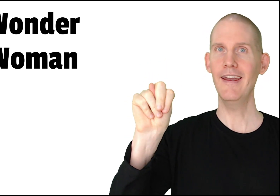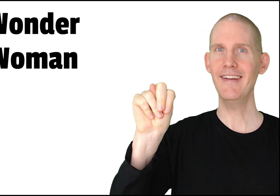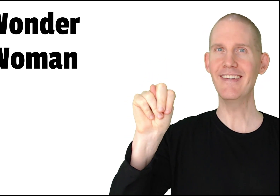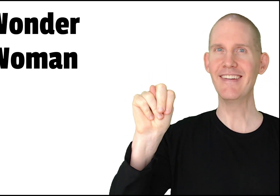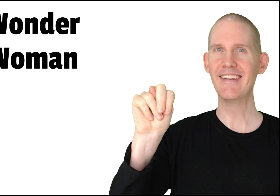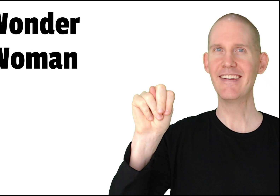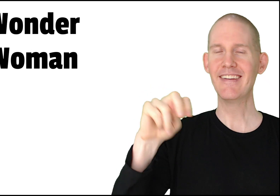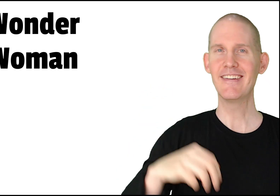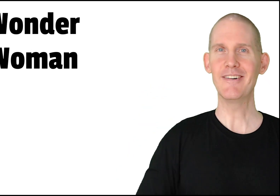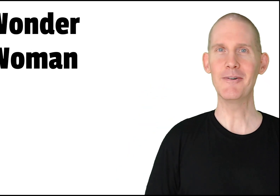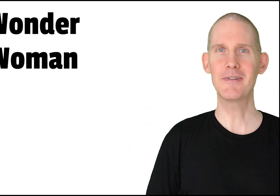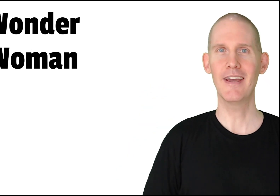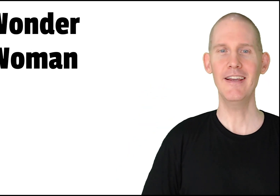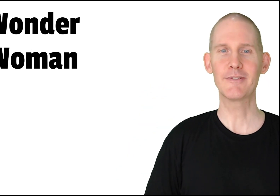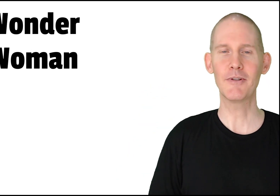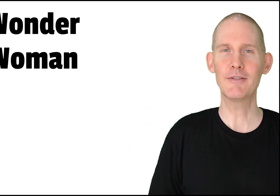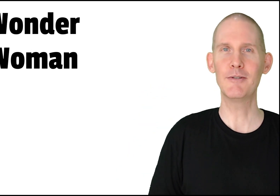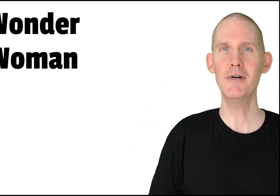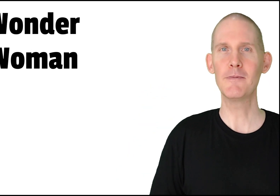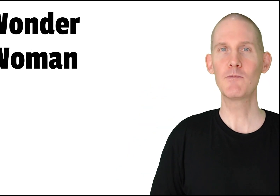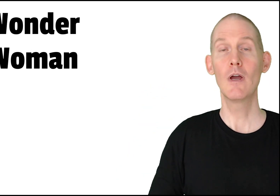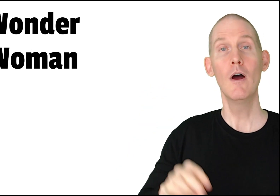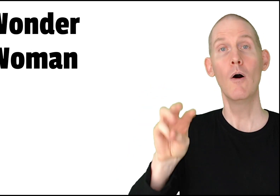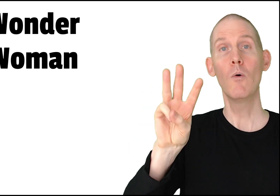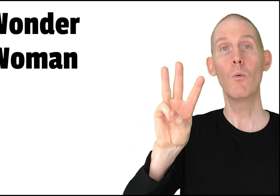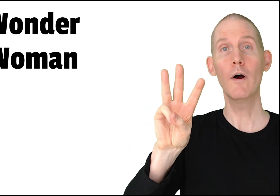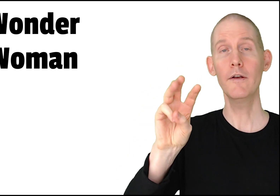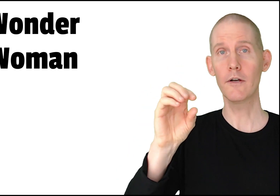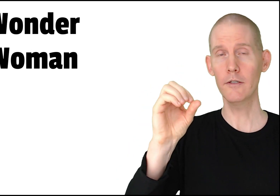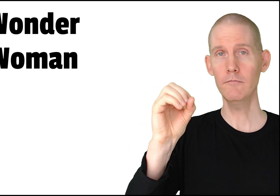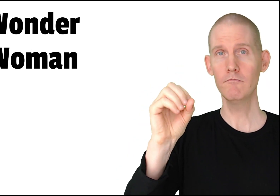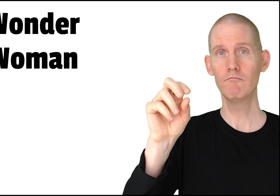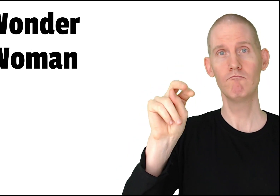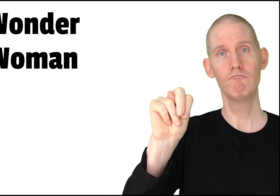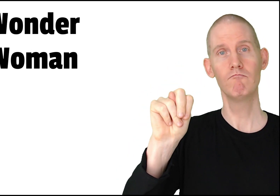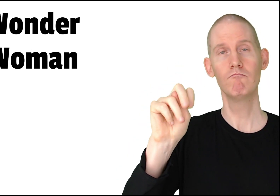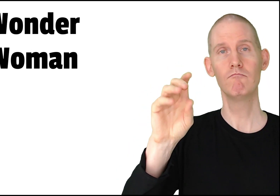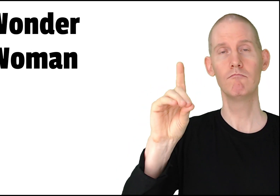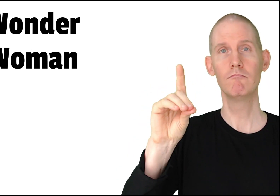N. Okay, so let's do it. Wonder